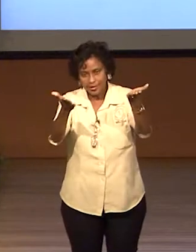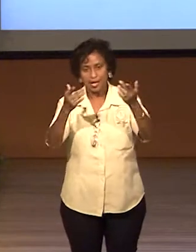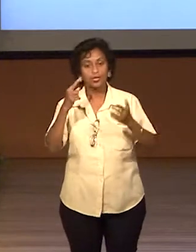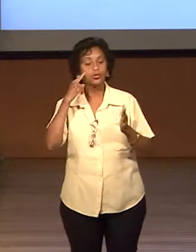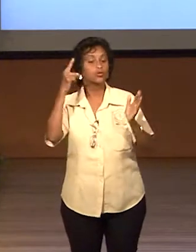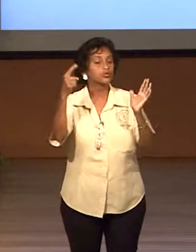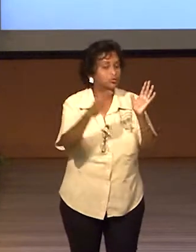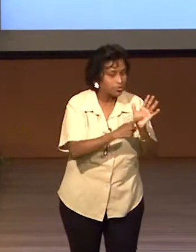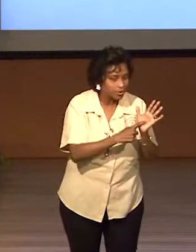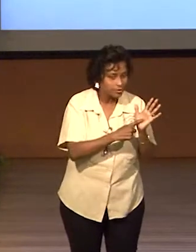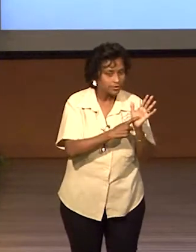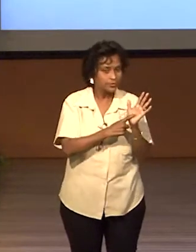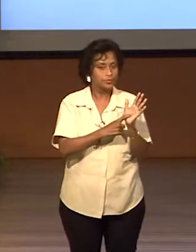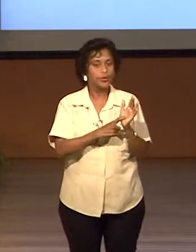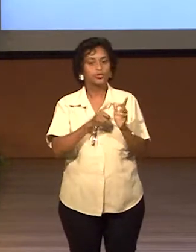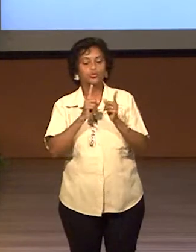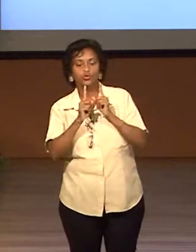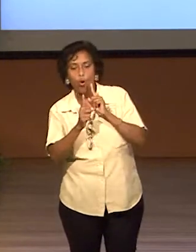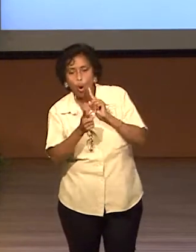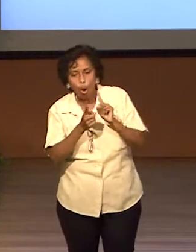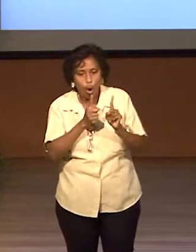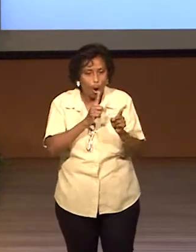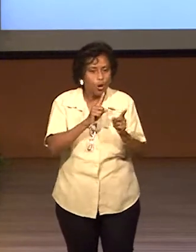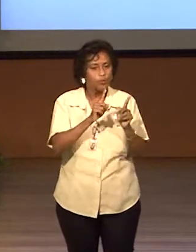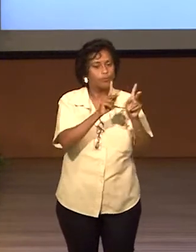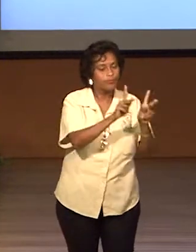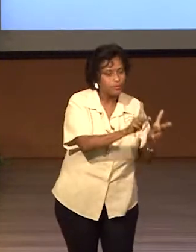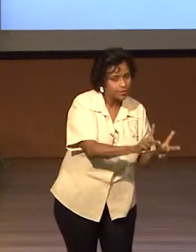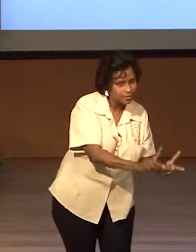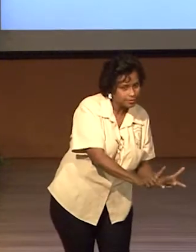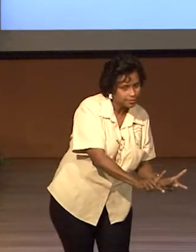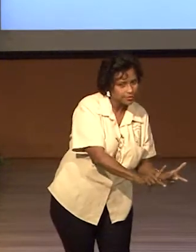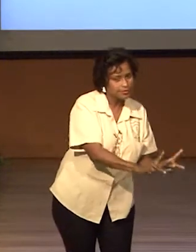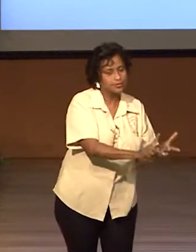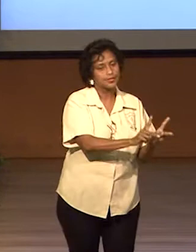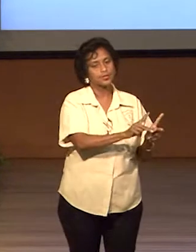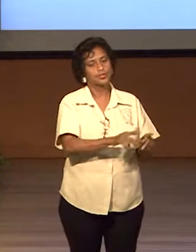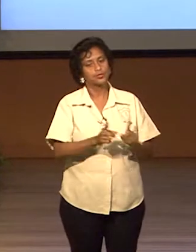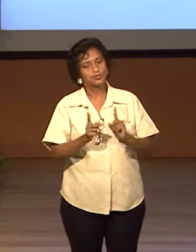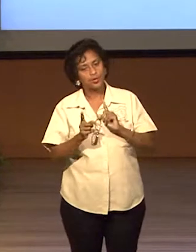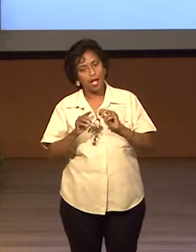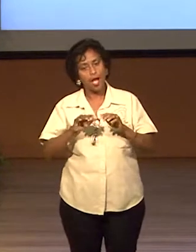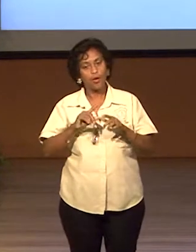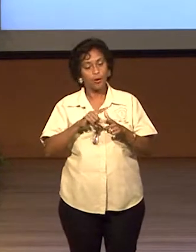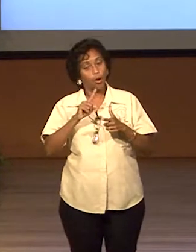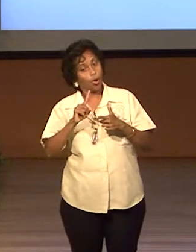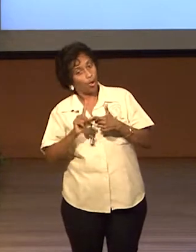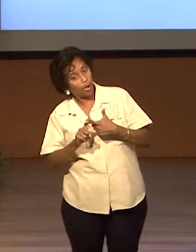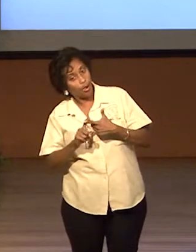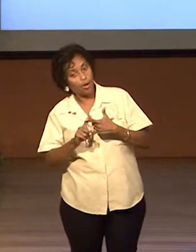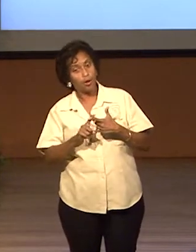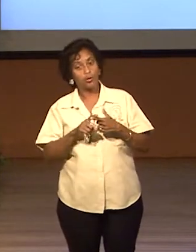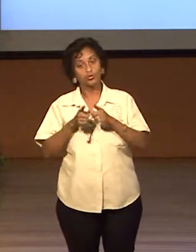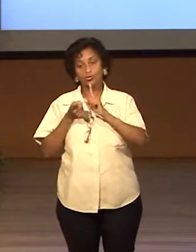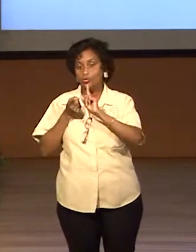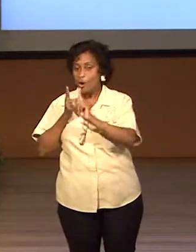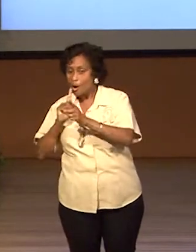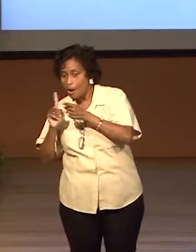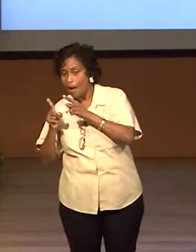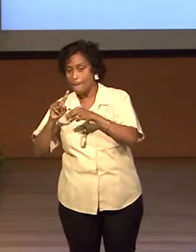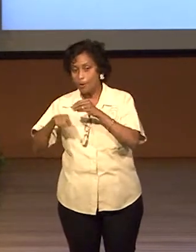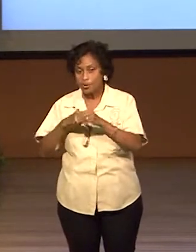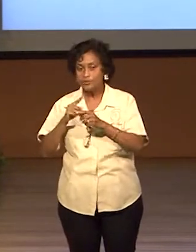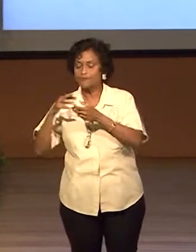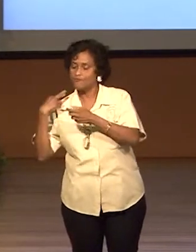that if they need to talk about it, you're available to talk about it, or that they should try to talk about it with somebody, be it a friend